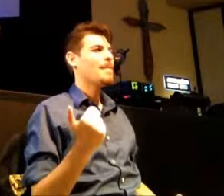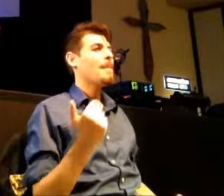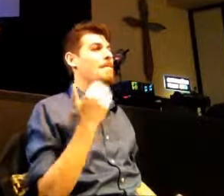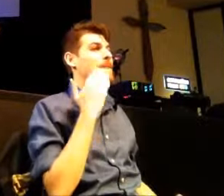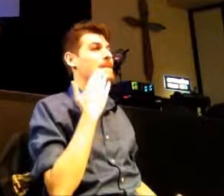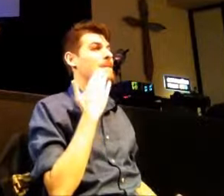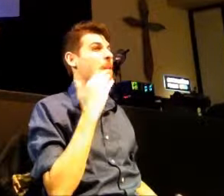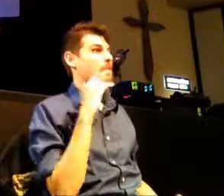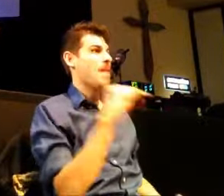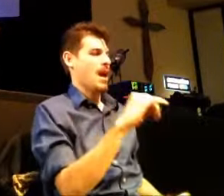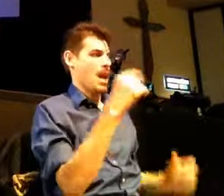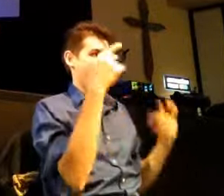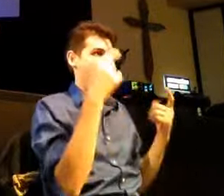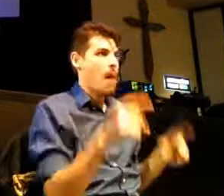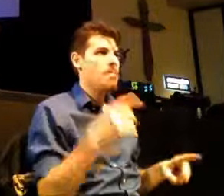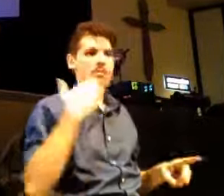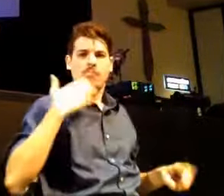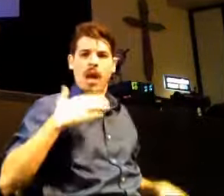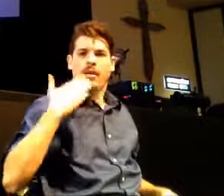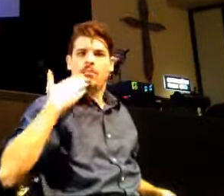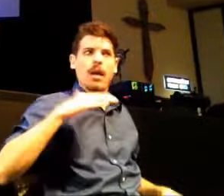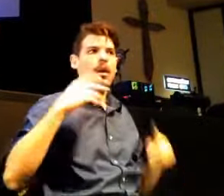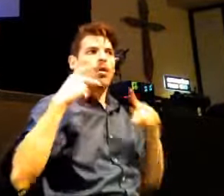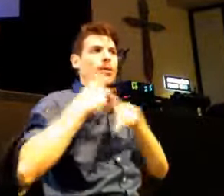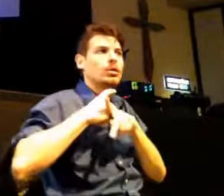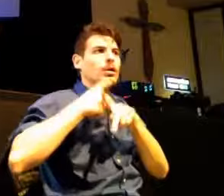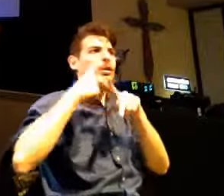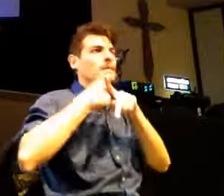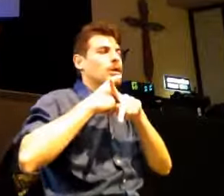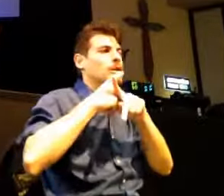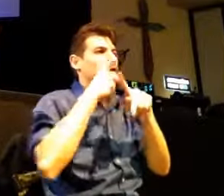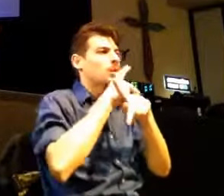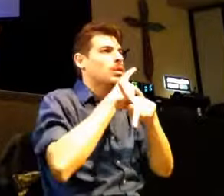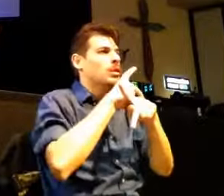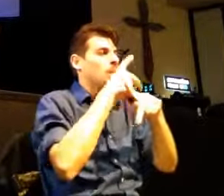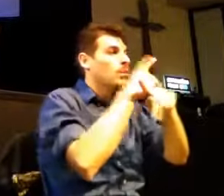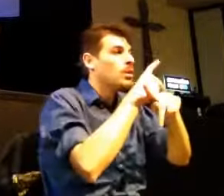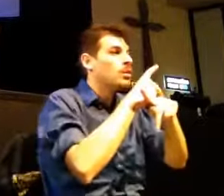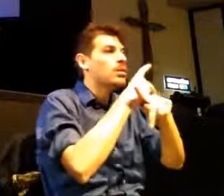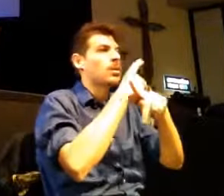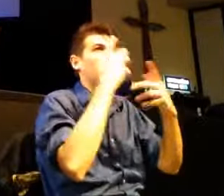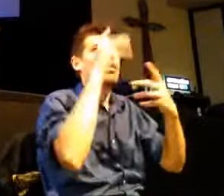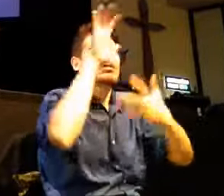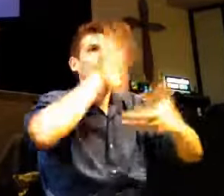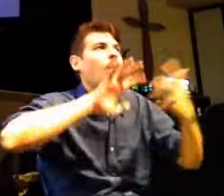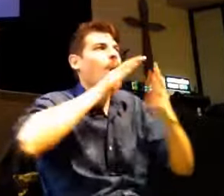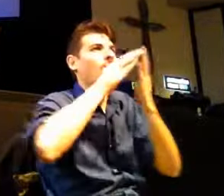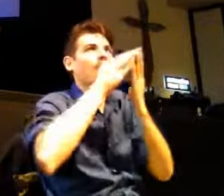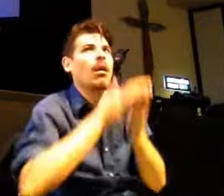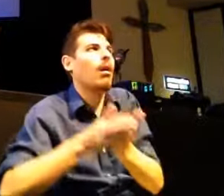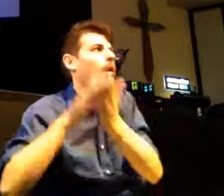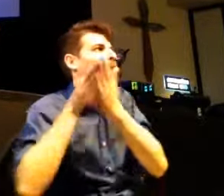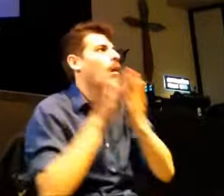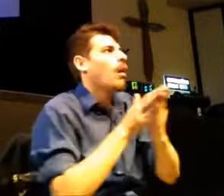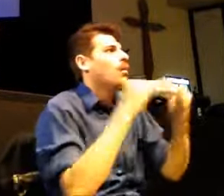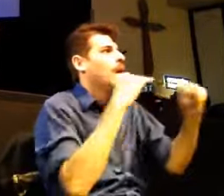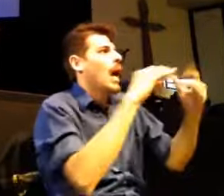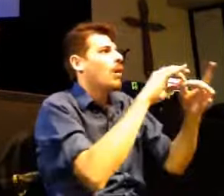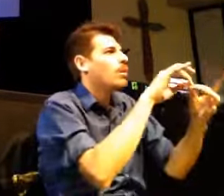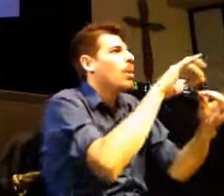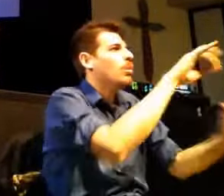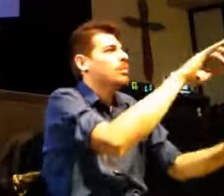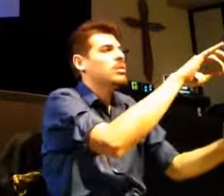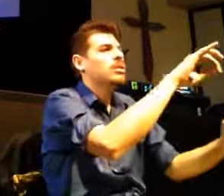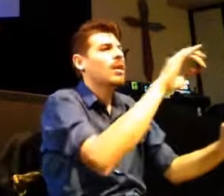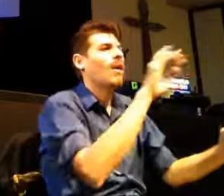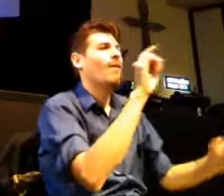like that happen to us in life, the thing that we always go to,